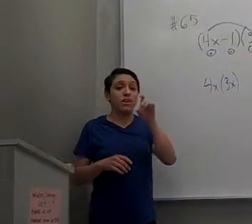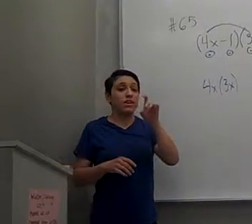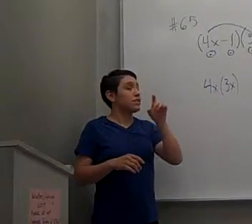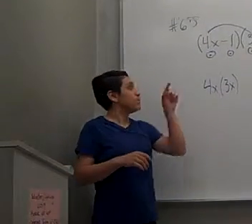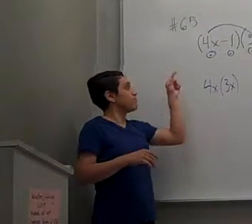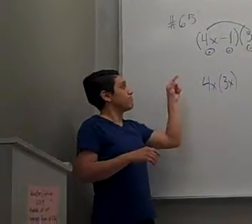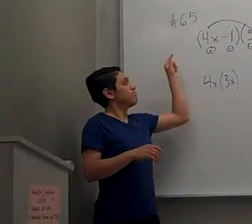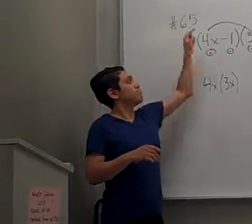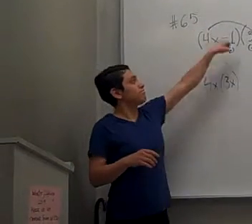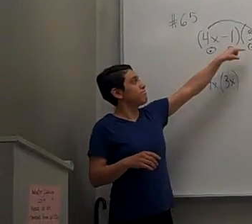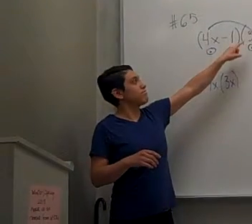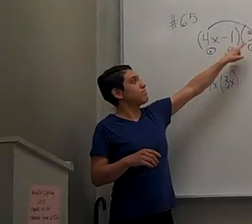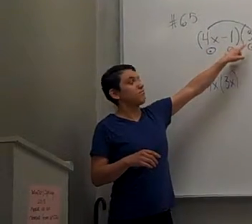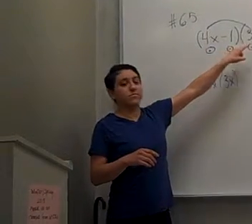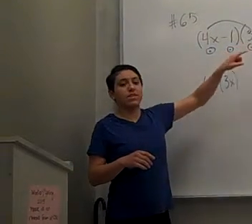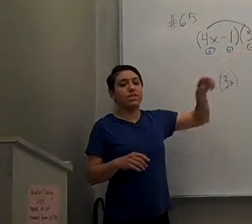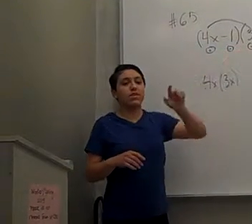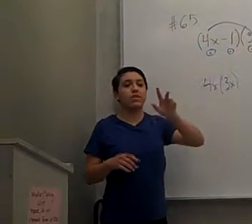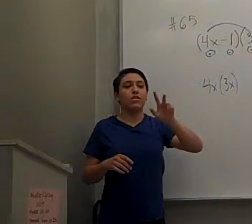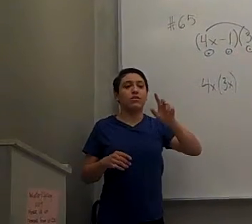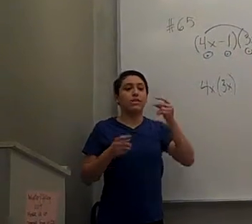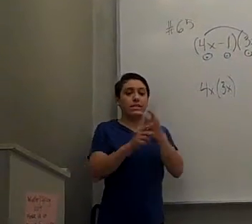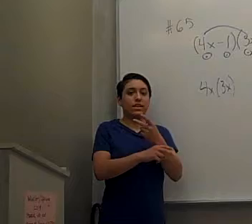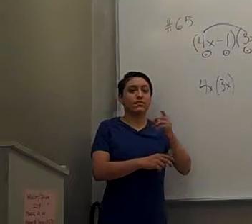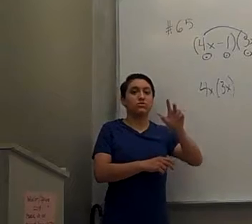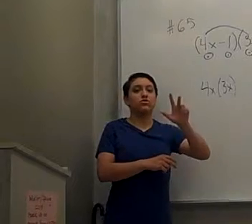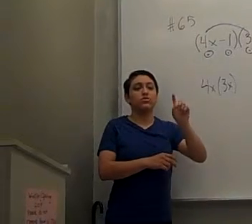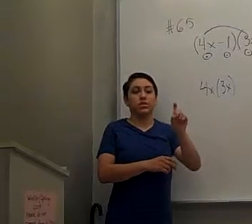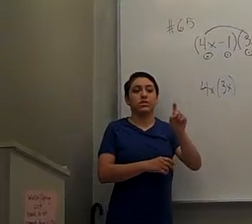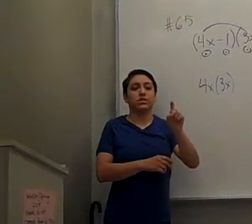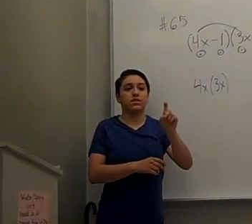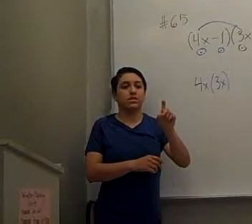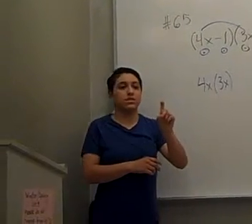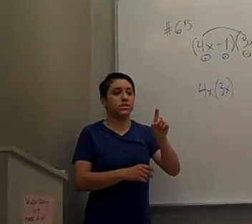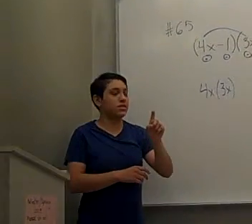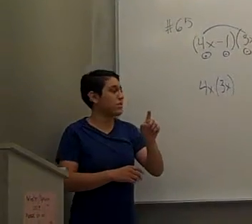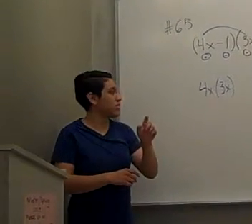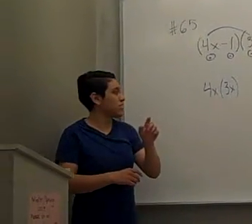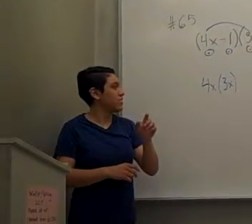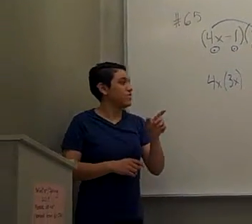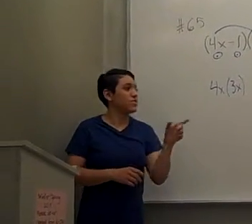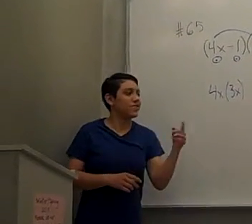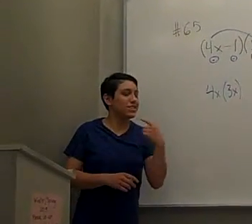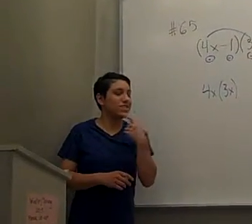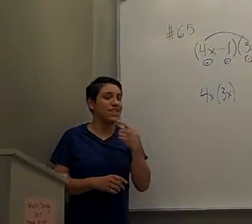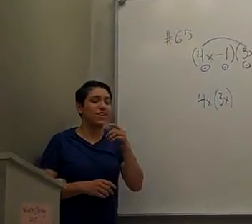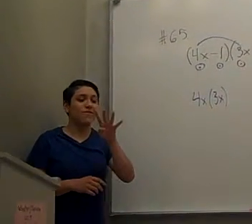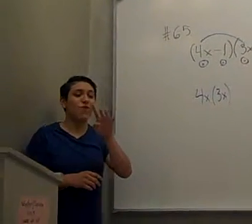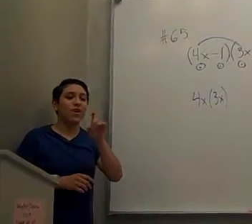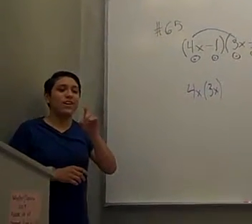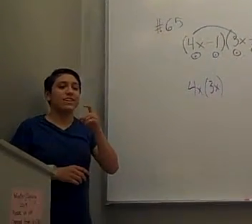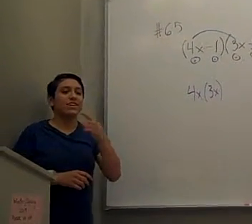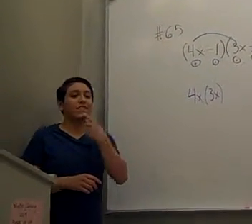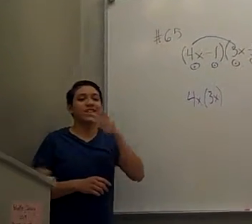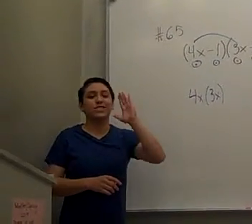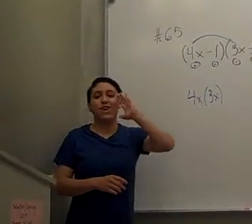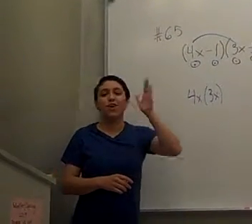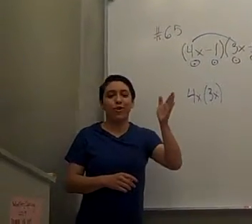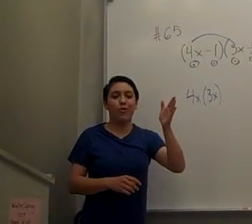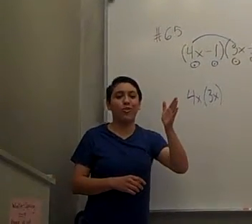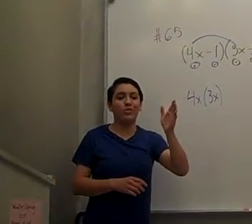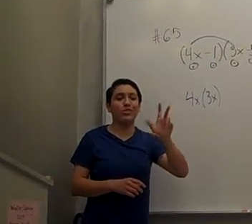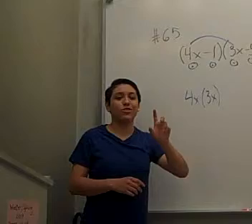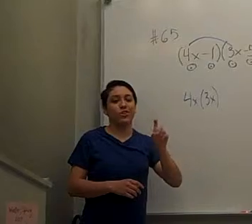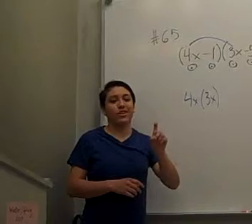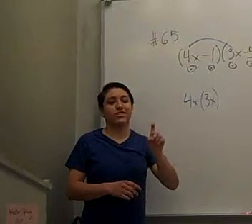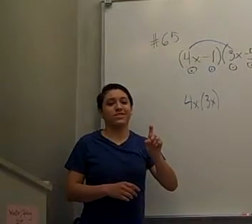And Miguel, this is exactly what we were working through. Okay, cool. So the 4x says hello to the 3x. There you go. Now, who else does the 4x need to say